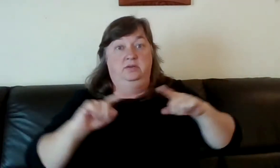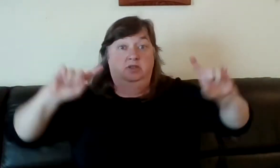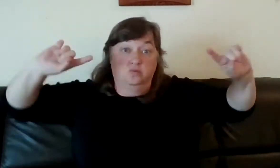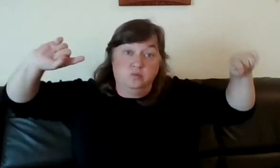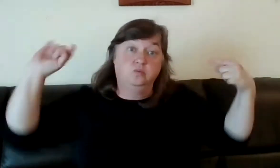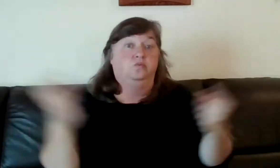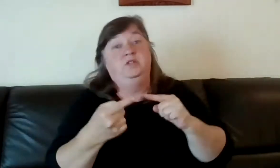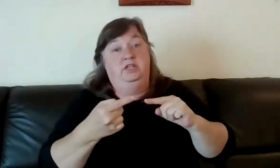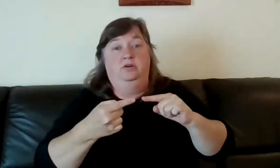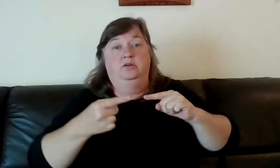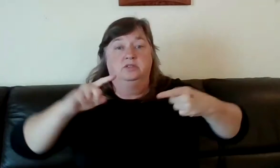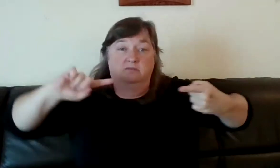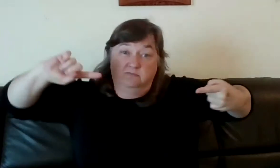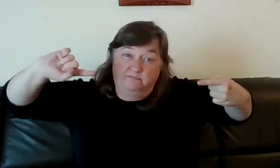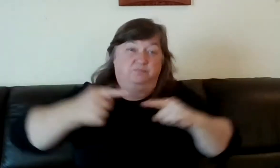somebody's really hurt,